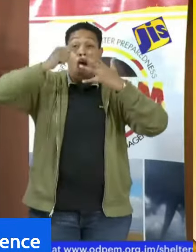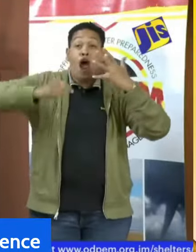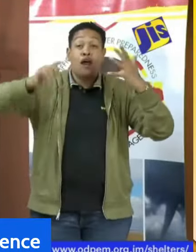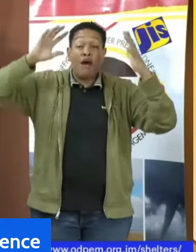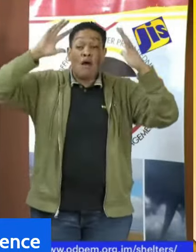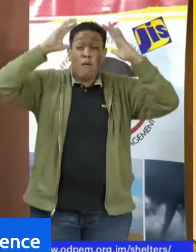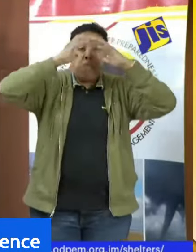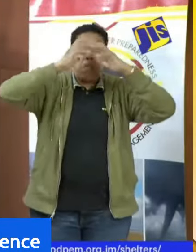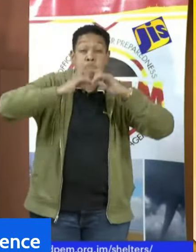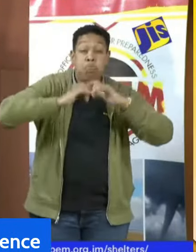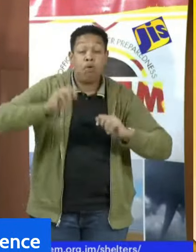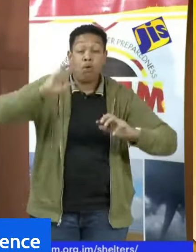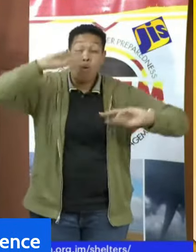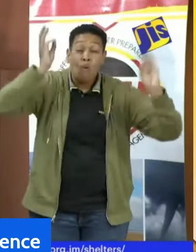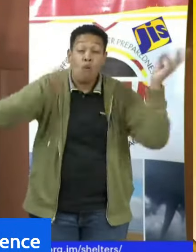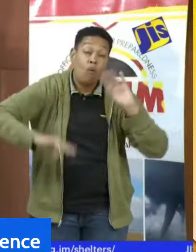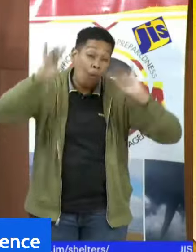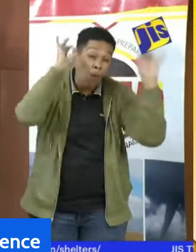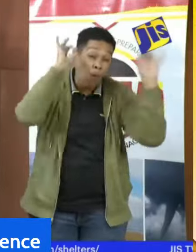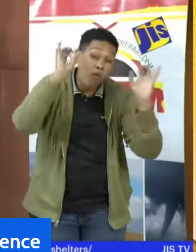so that no one should be on the road?